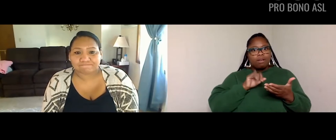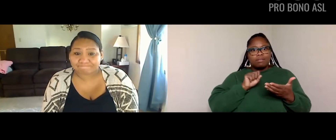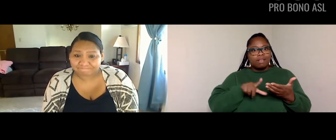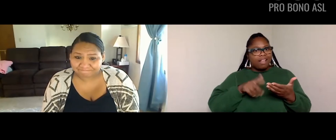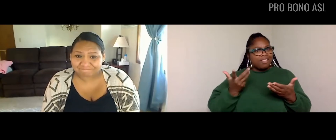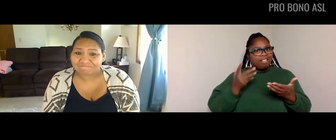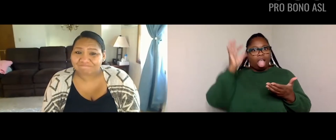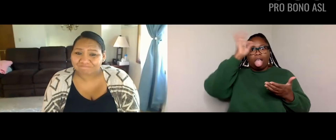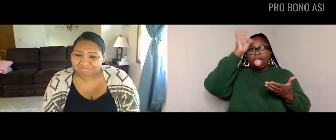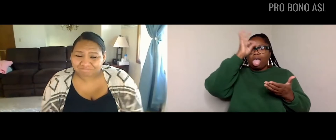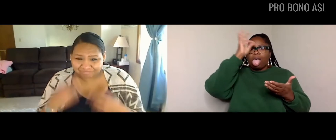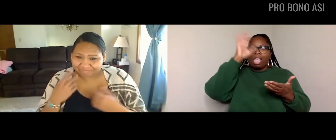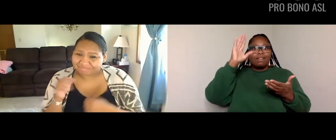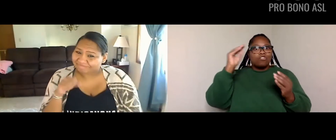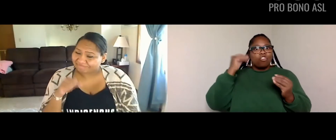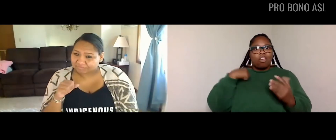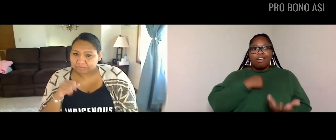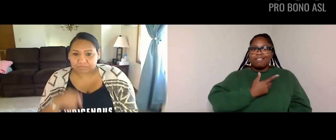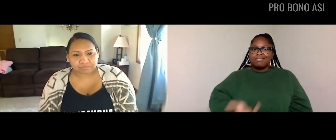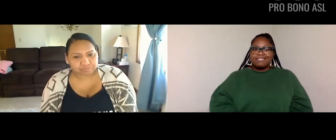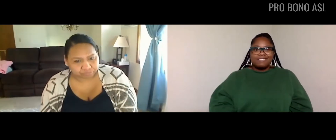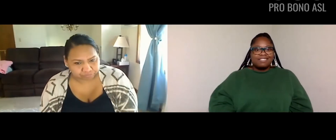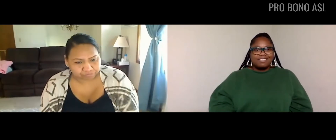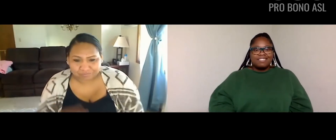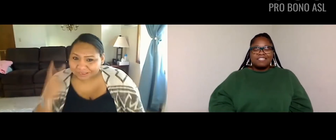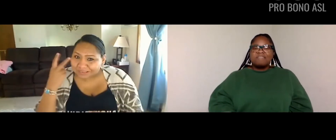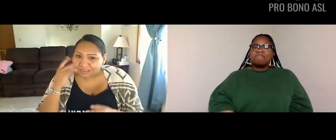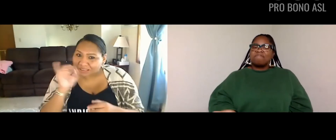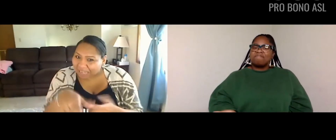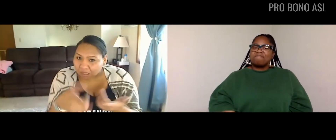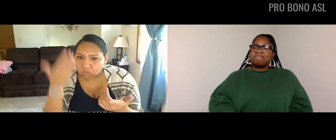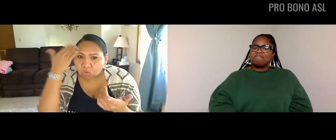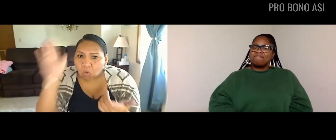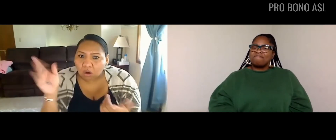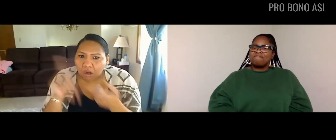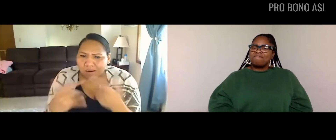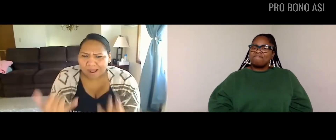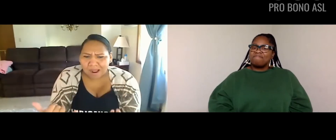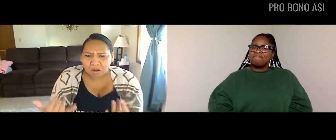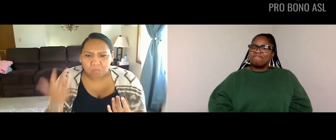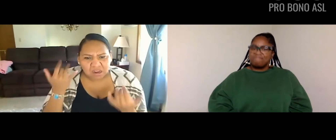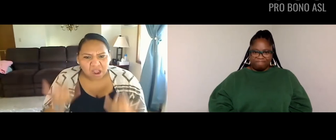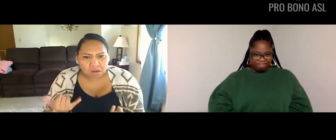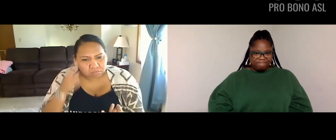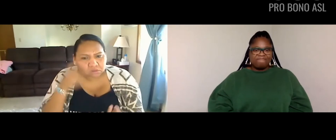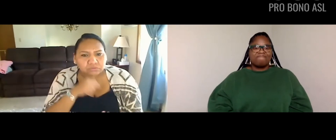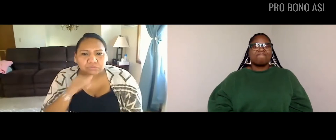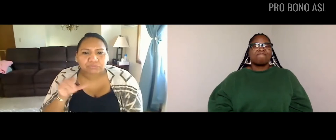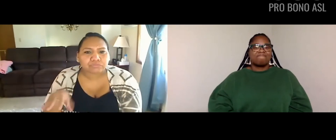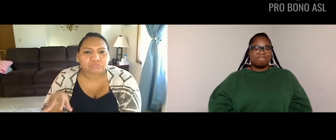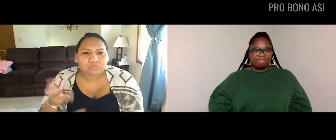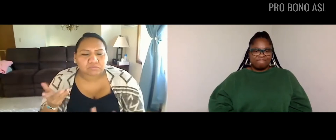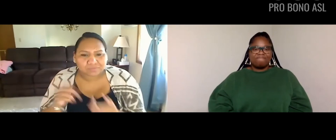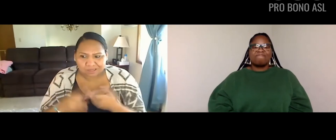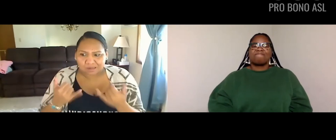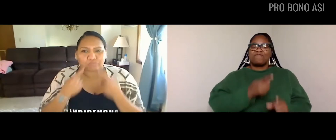year, 2020. I had never read about this before. I had never heard of it before. I had no clue. Yeah, so that's what I mean. That's